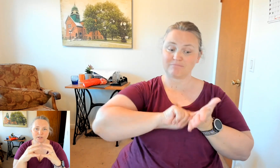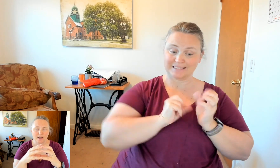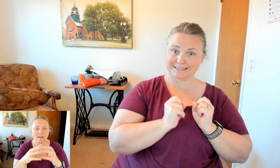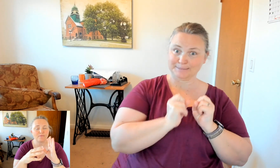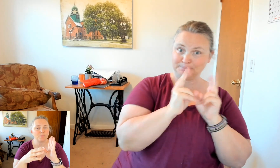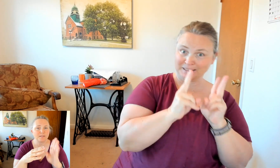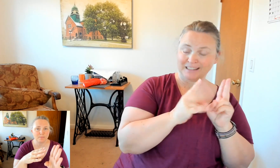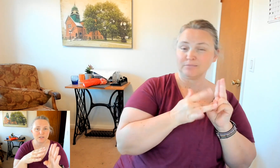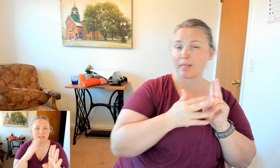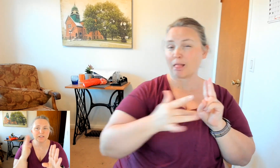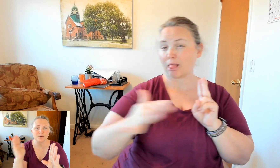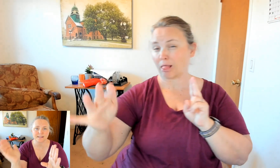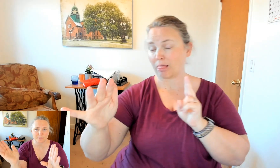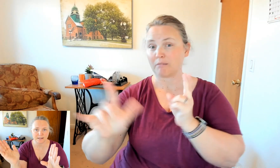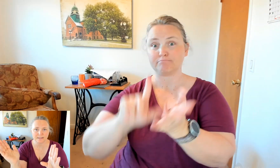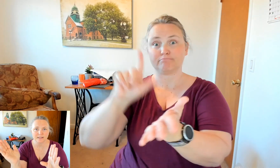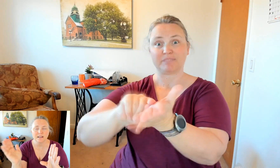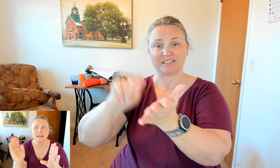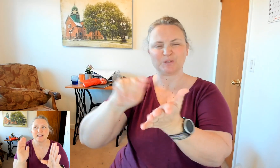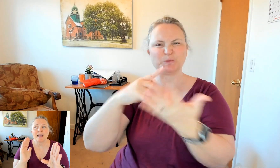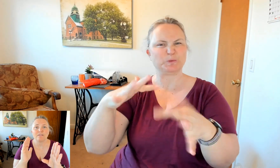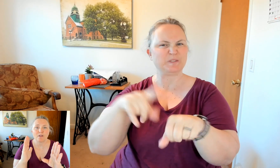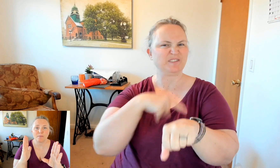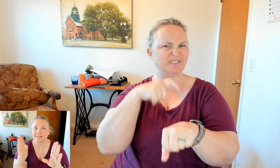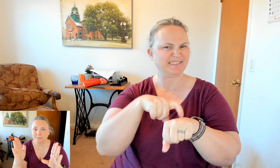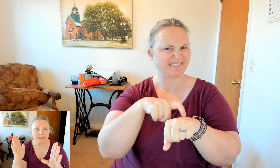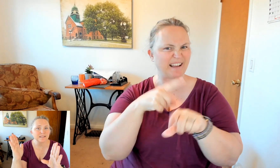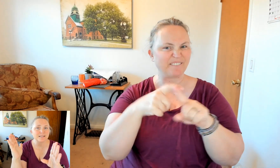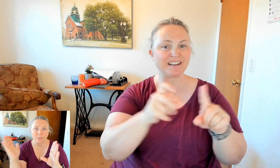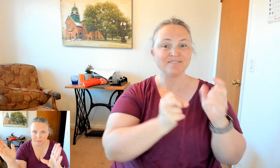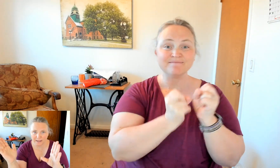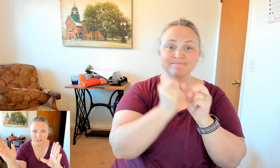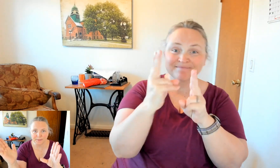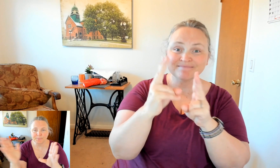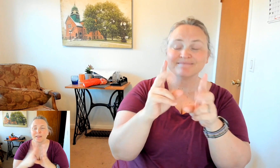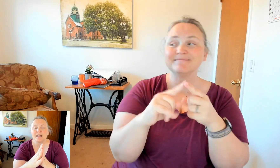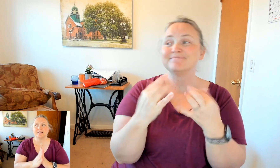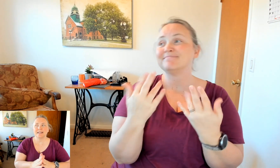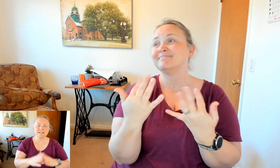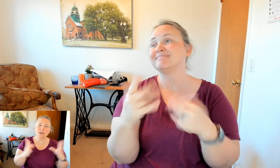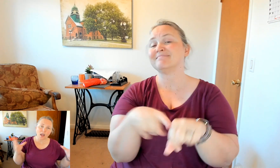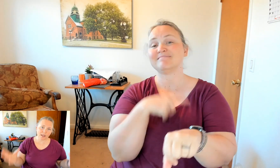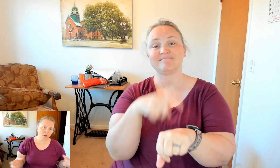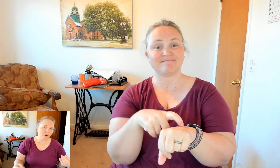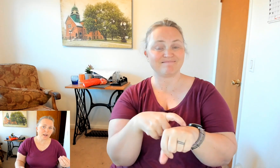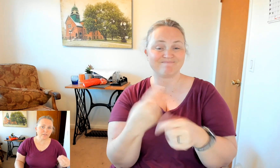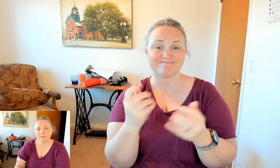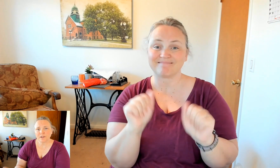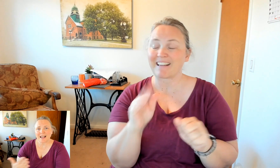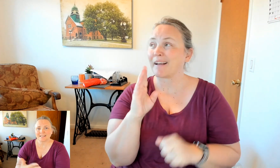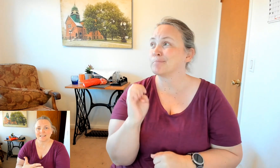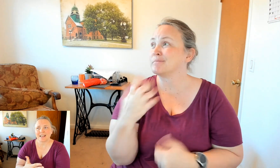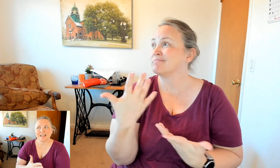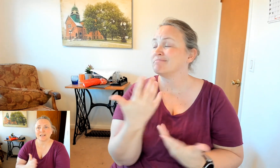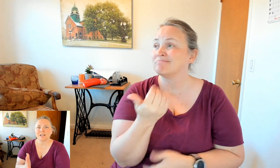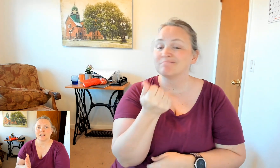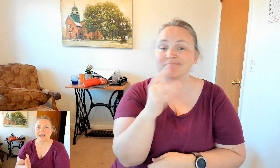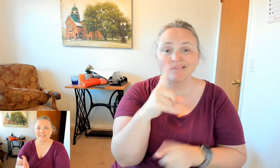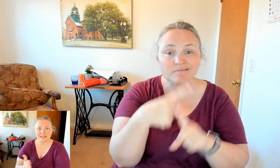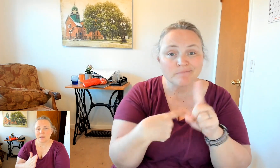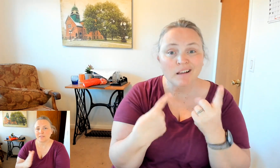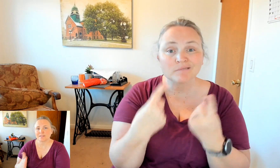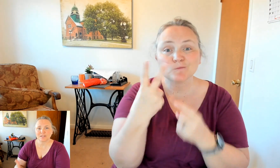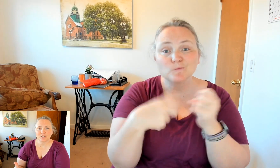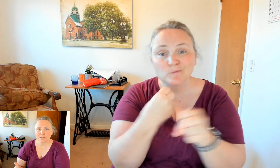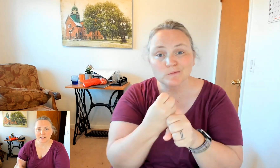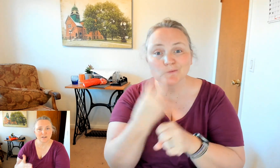really long time from submission to acceptance and from acceptance to publication. It is not unheard of for that to take